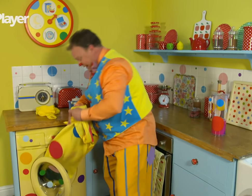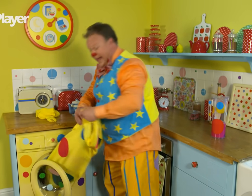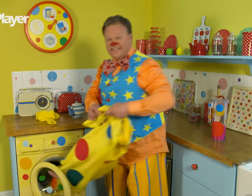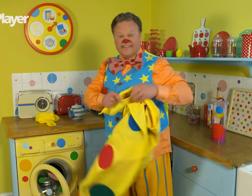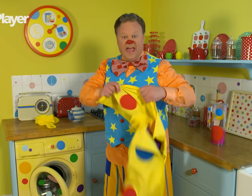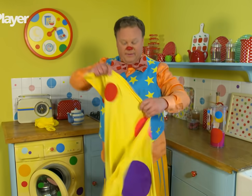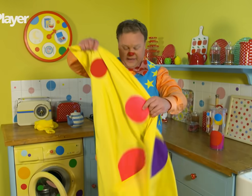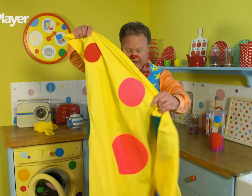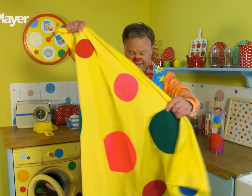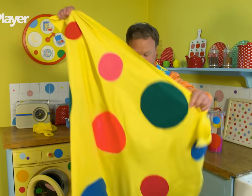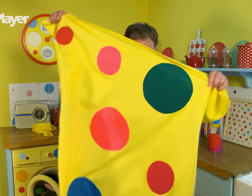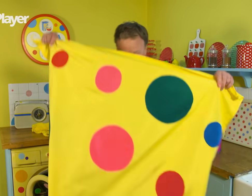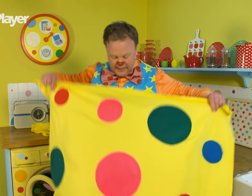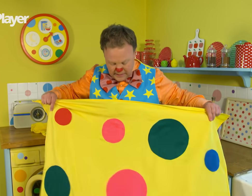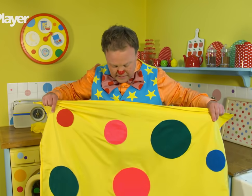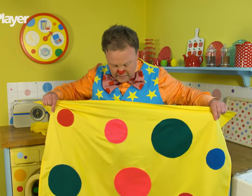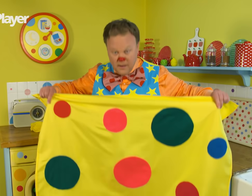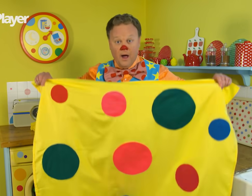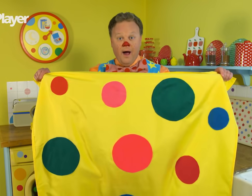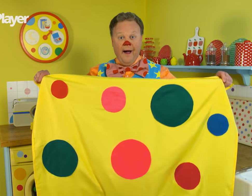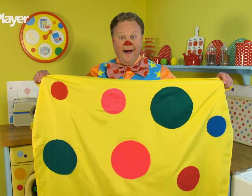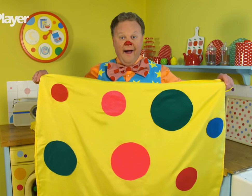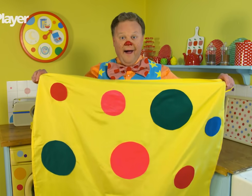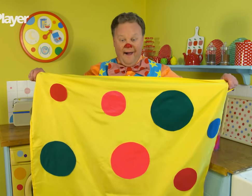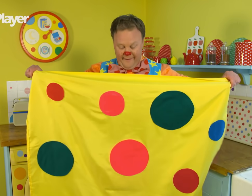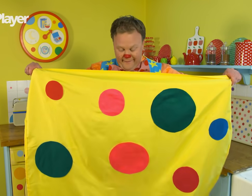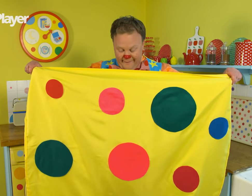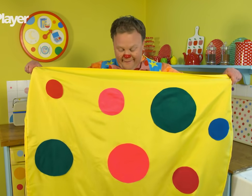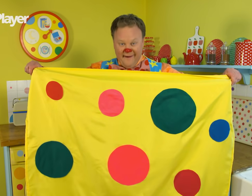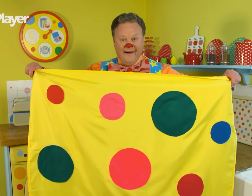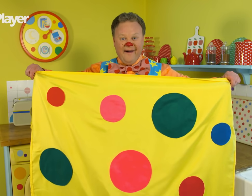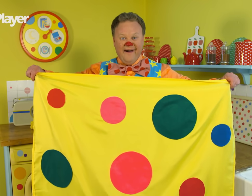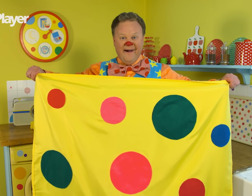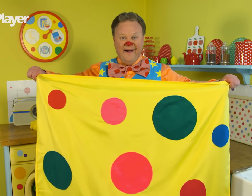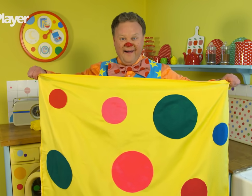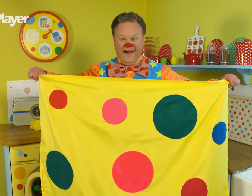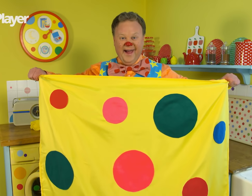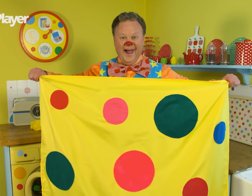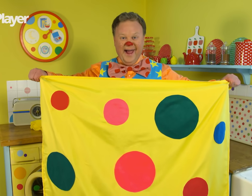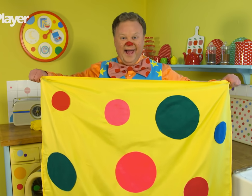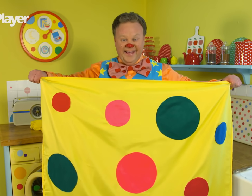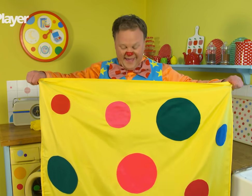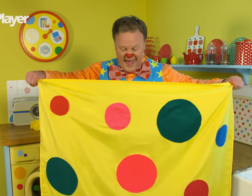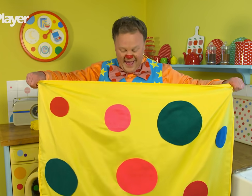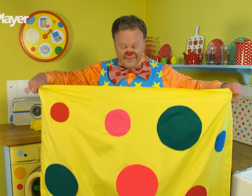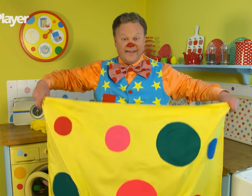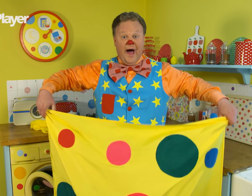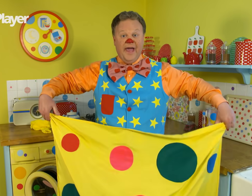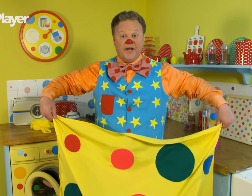Here's the tablecloth. Ah, that's where the spots went. Yes, I could